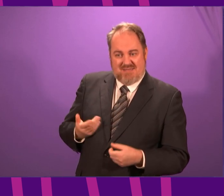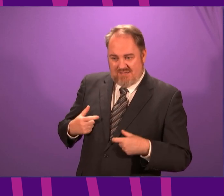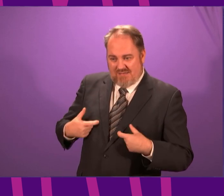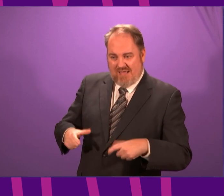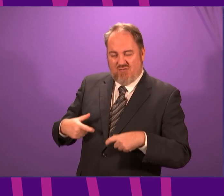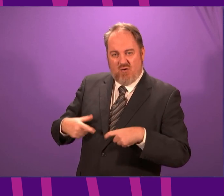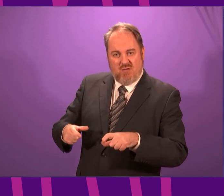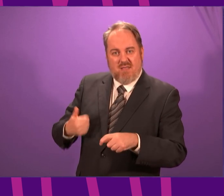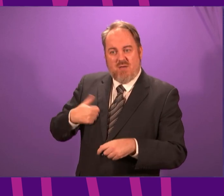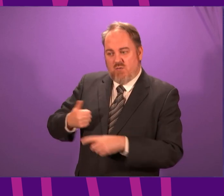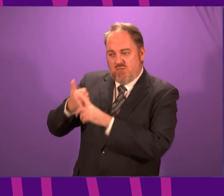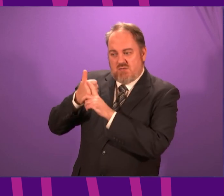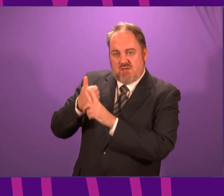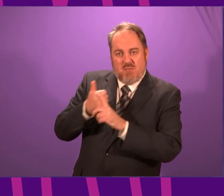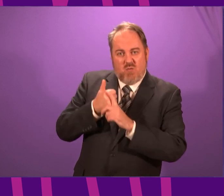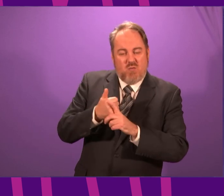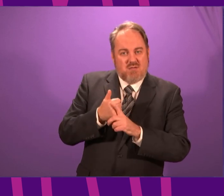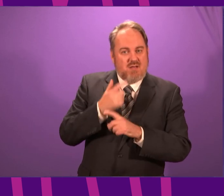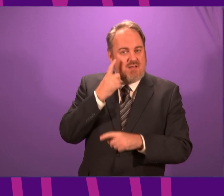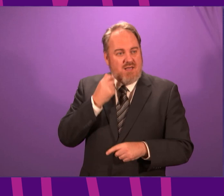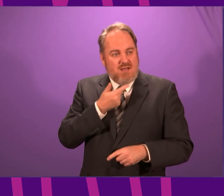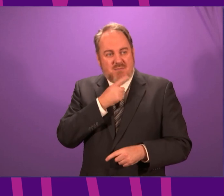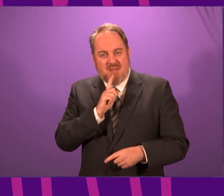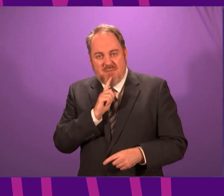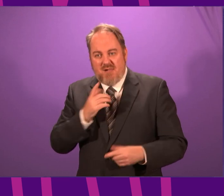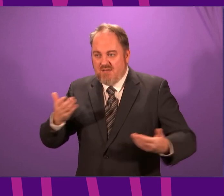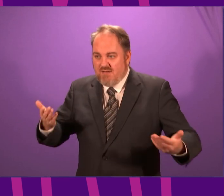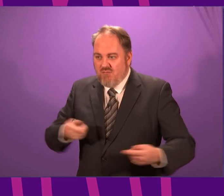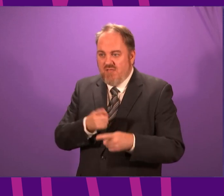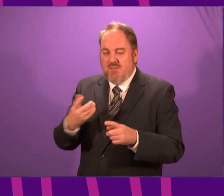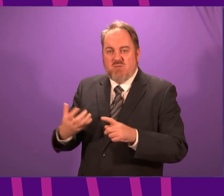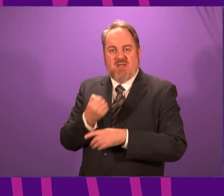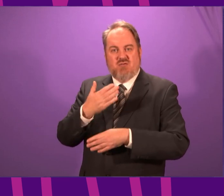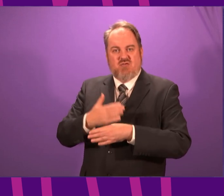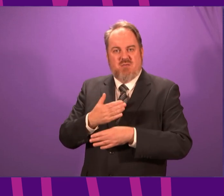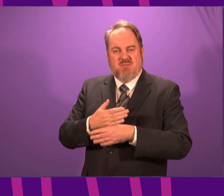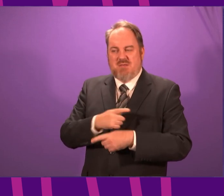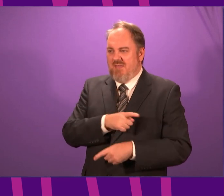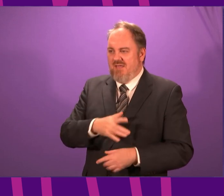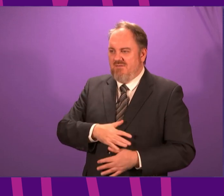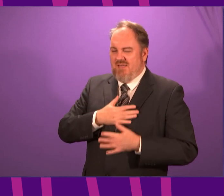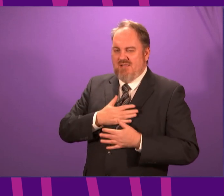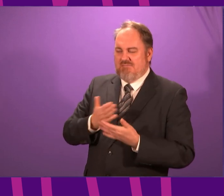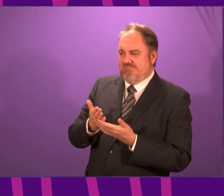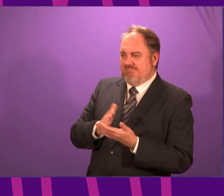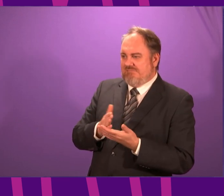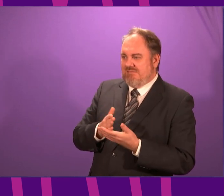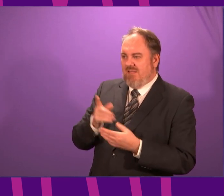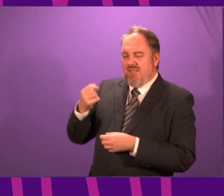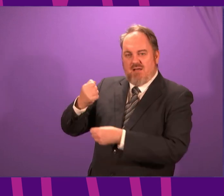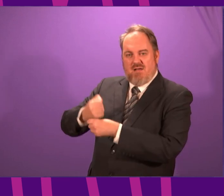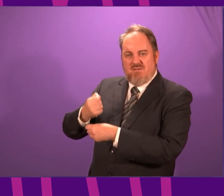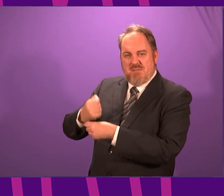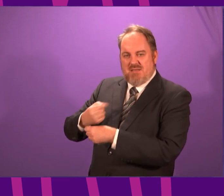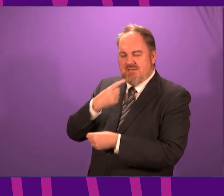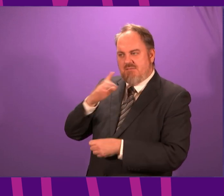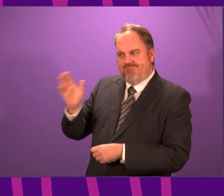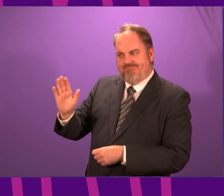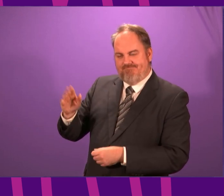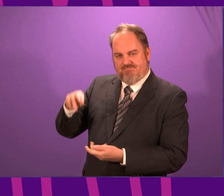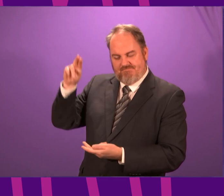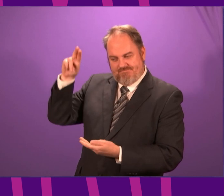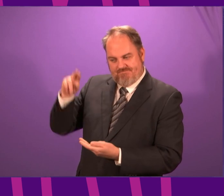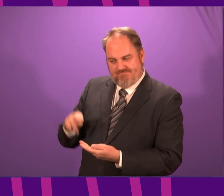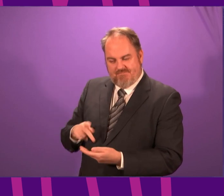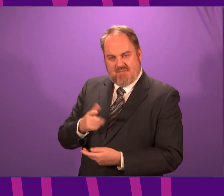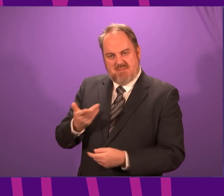to our young people. And goodness knows we need all of those right now. But they must be confident that when the government limits their ability to earn revenue,